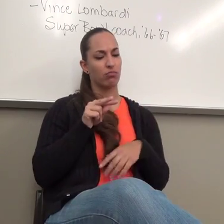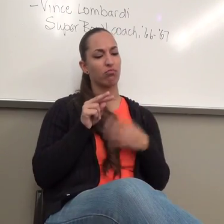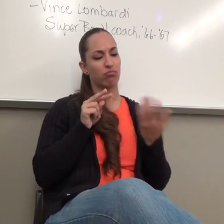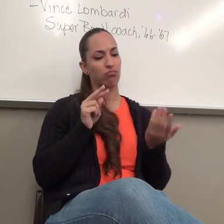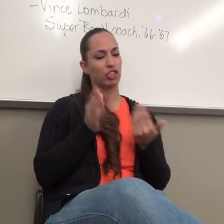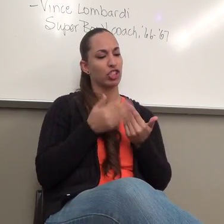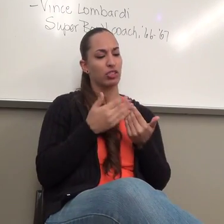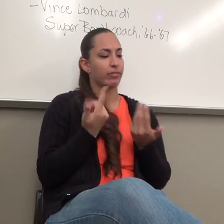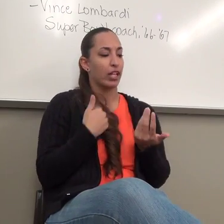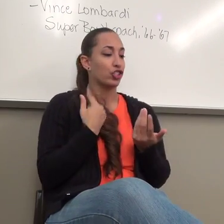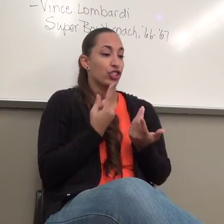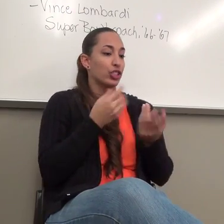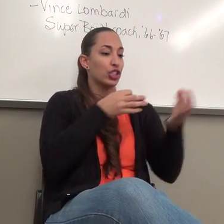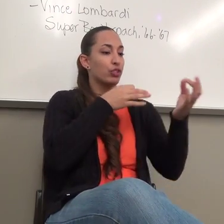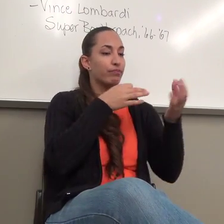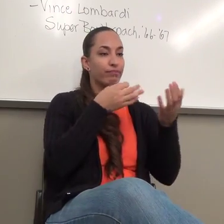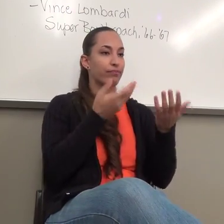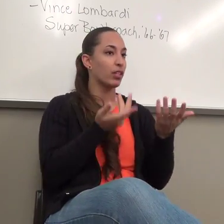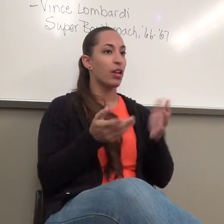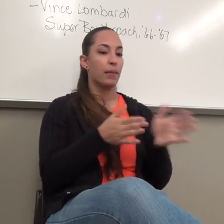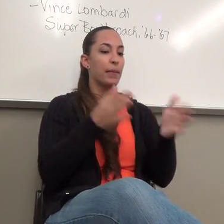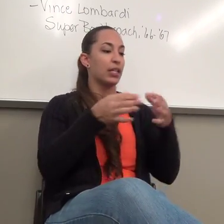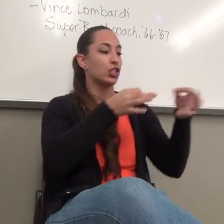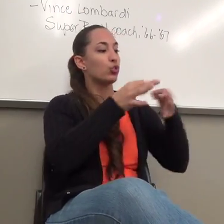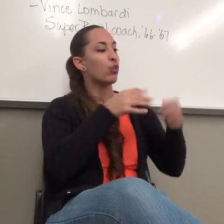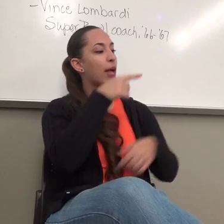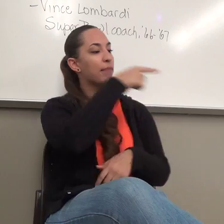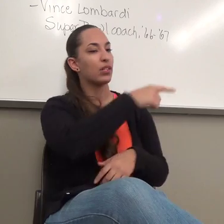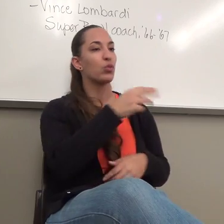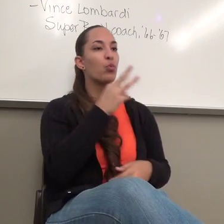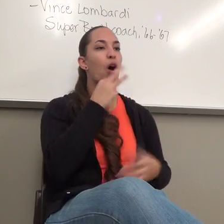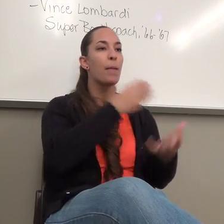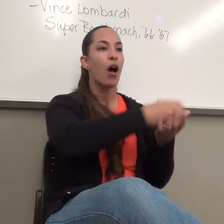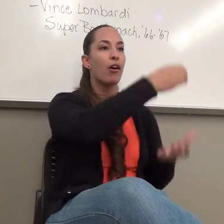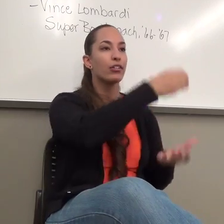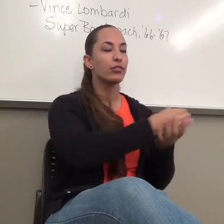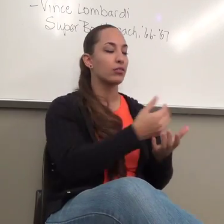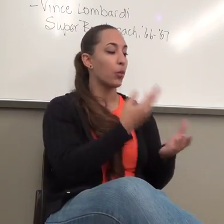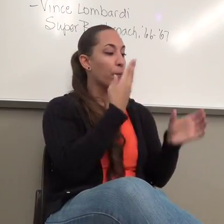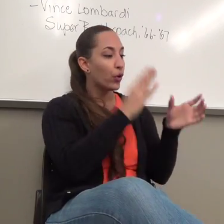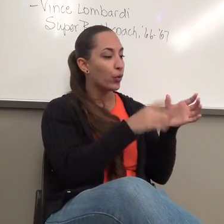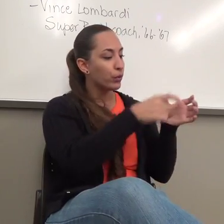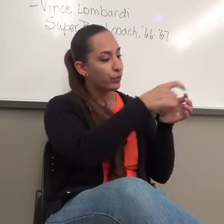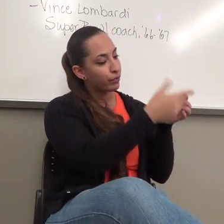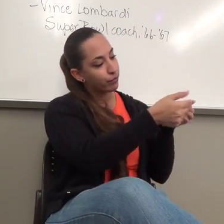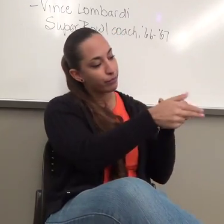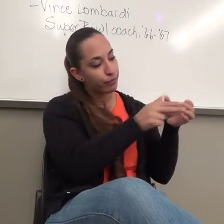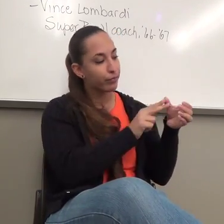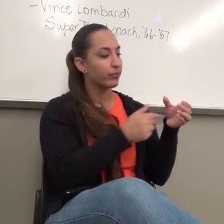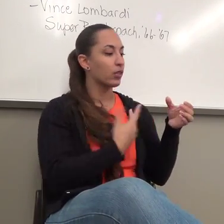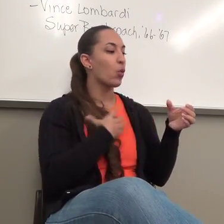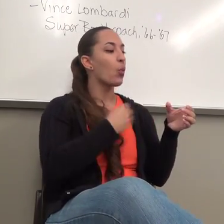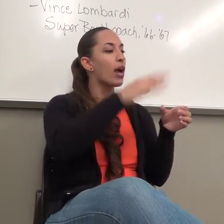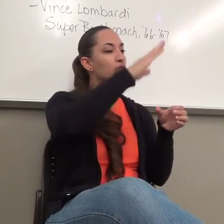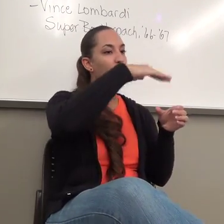this water bottle. It has a blue label, it has water in it, has a white top, okay? So we learned